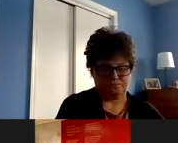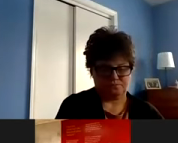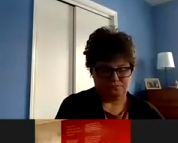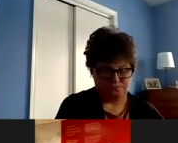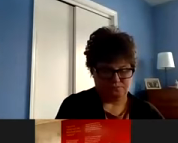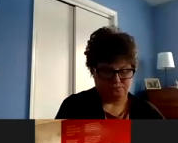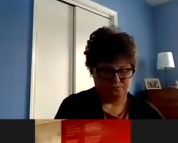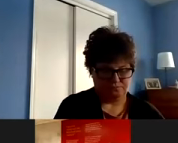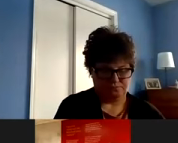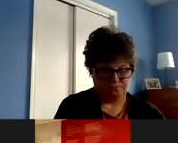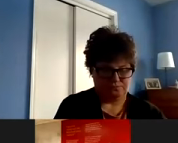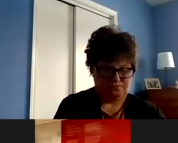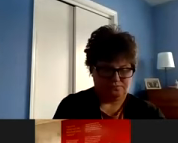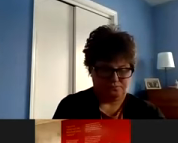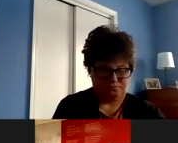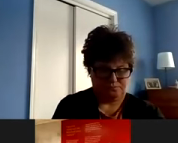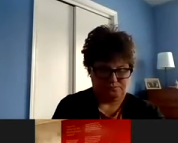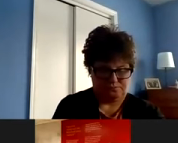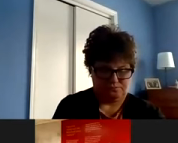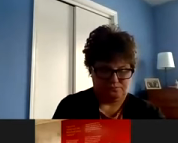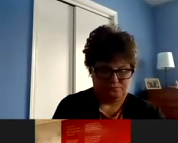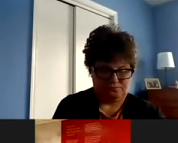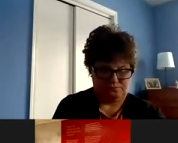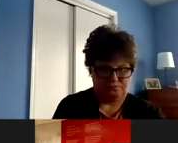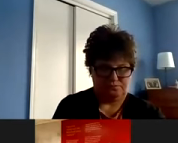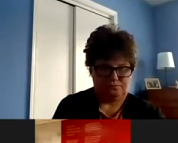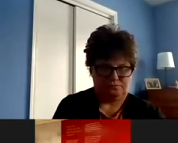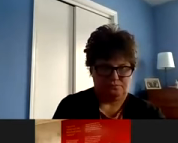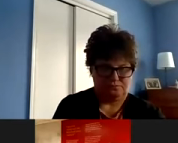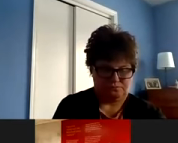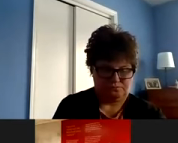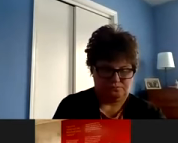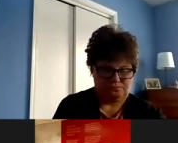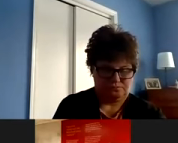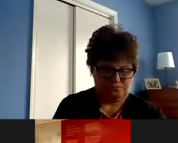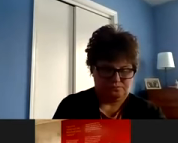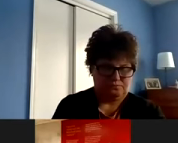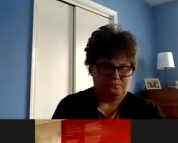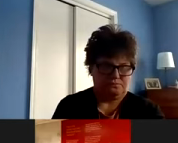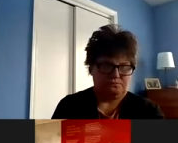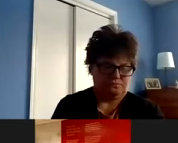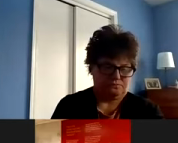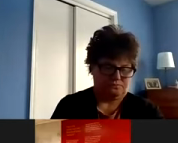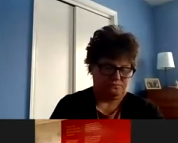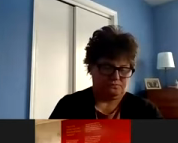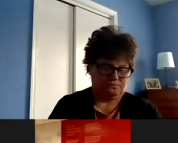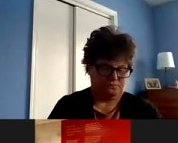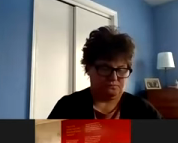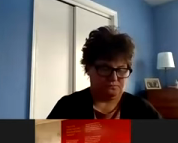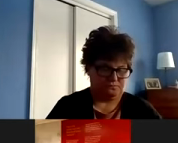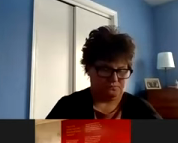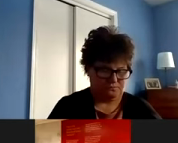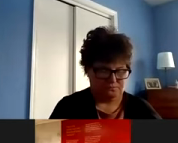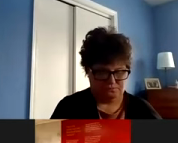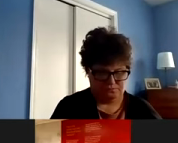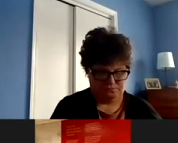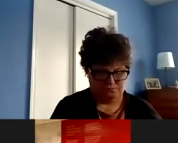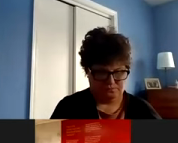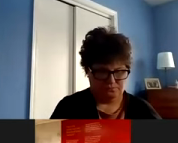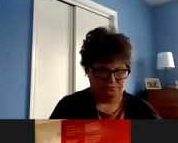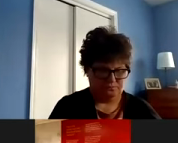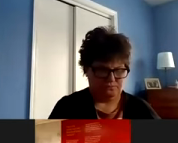guides, recognizing that we UUs and our denomination ever remain as works in